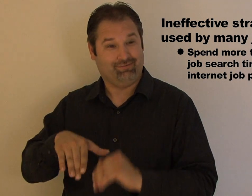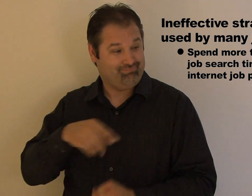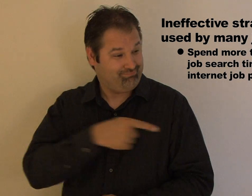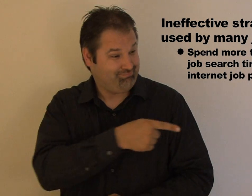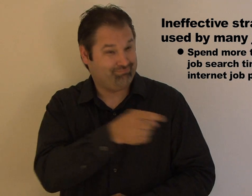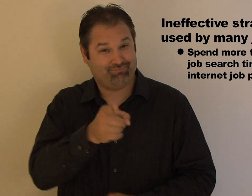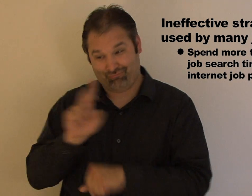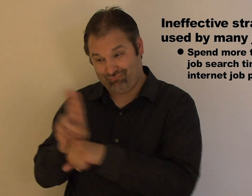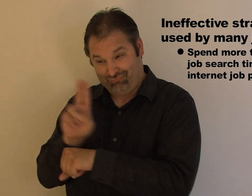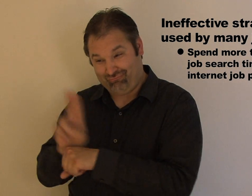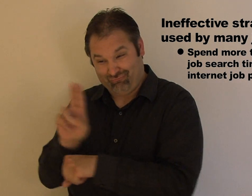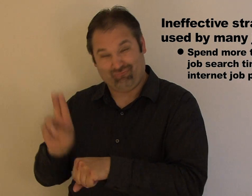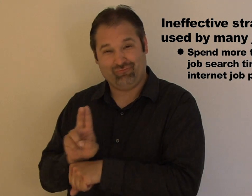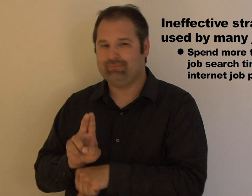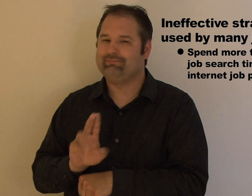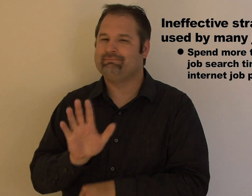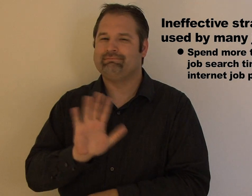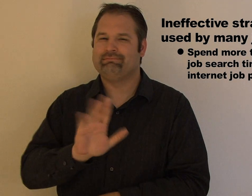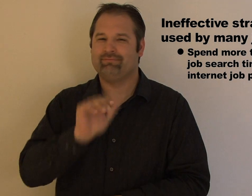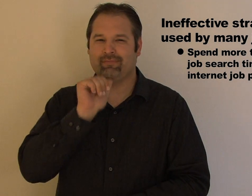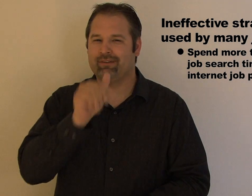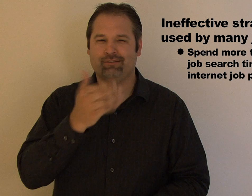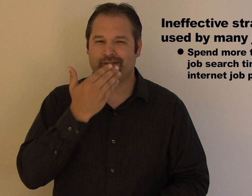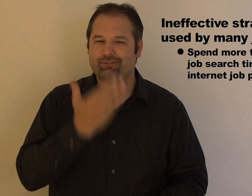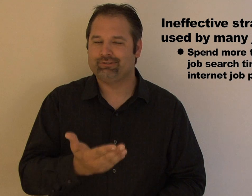postings, that's not recommended.